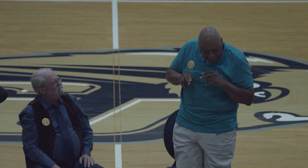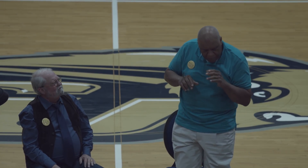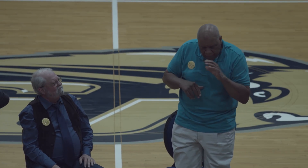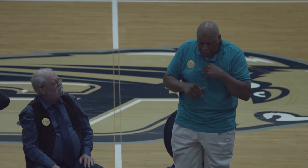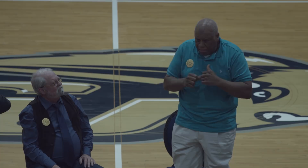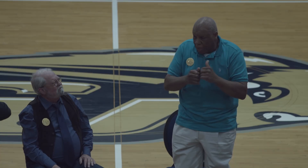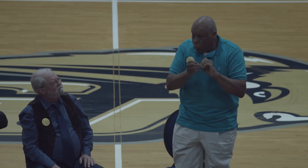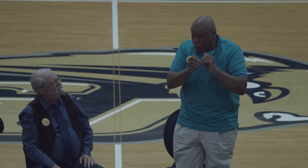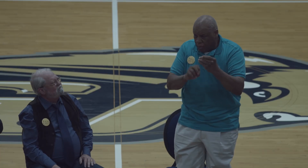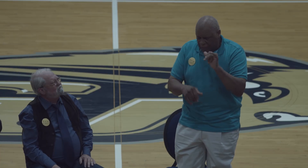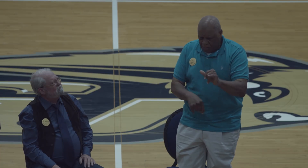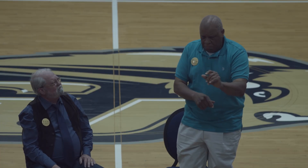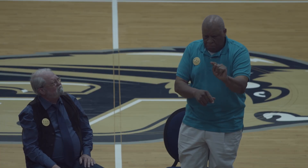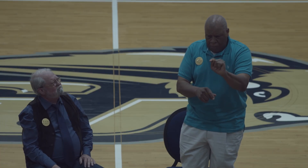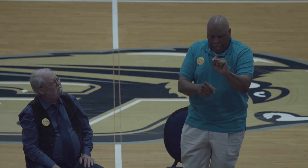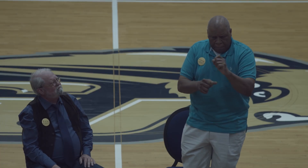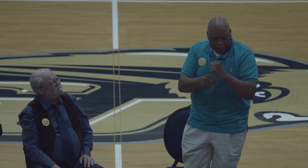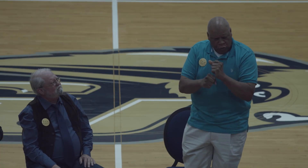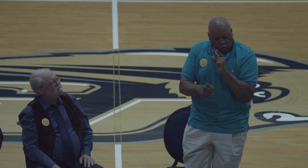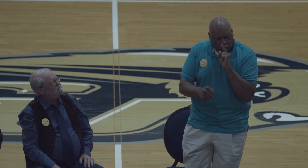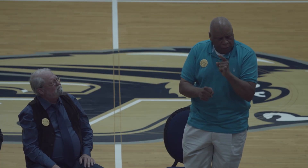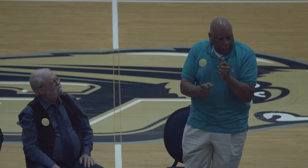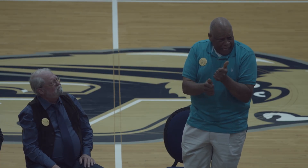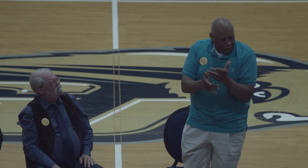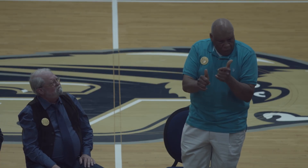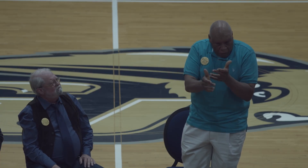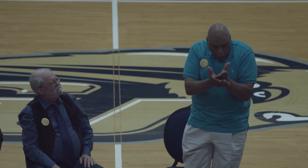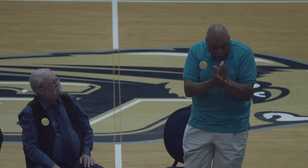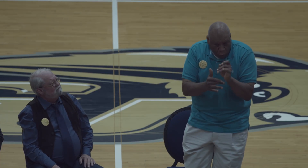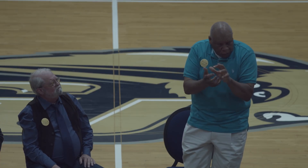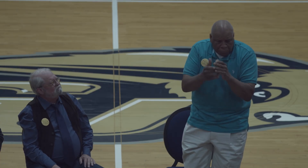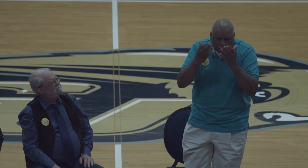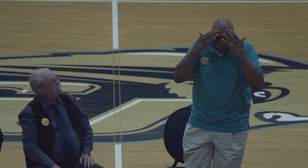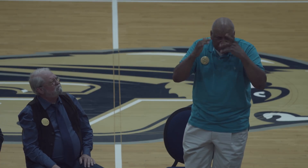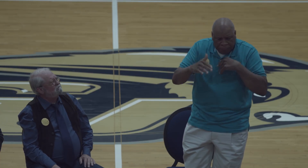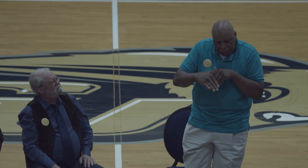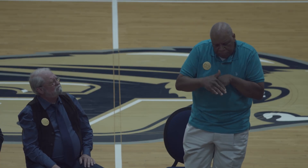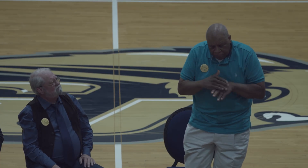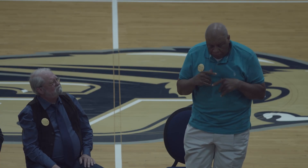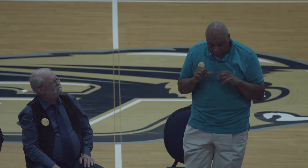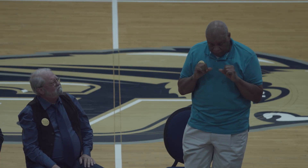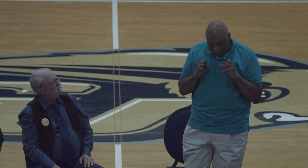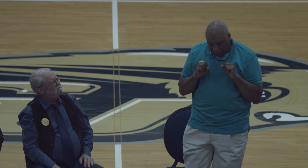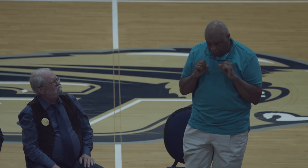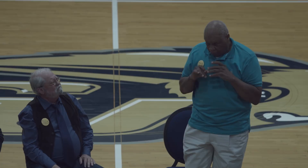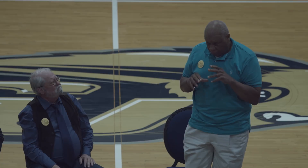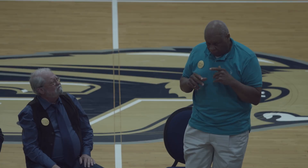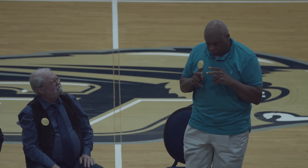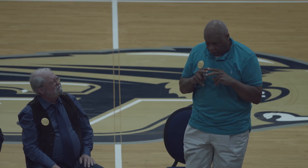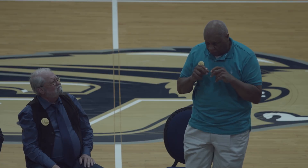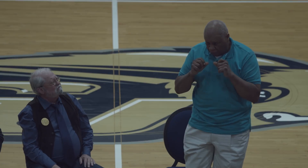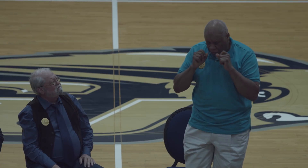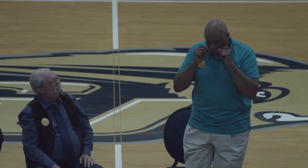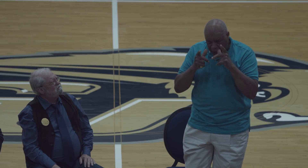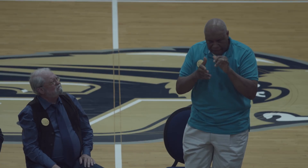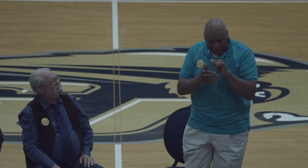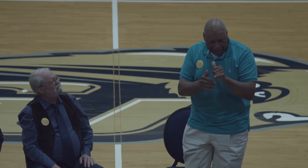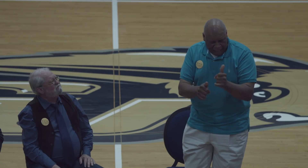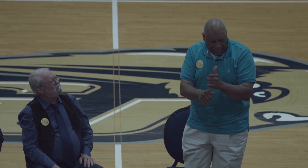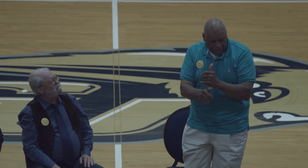So I had access to that space, and I went in there, and I also went to check to see if the bathrooms were okay, the space was okay, and